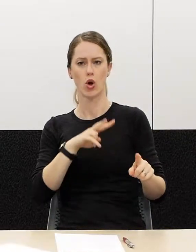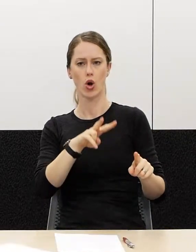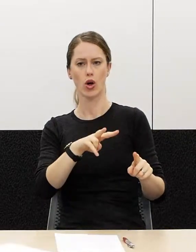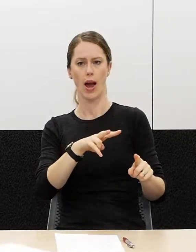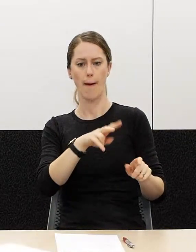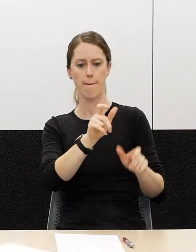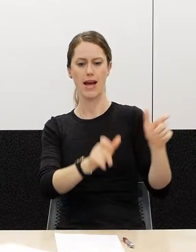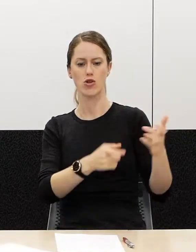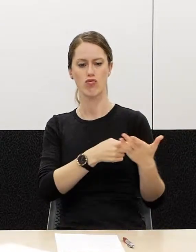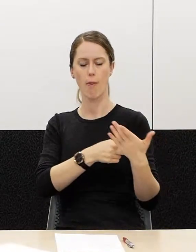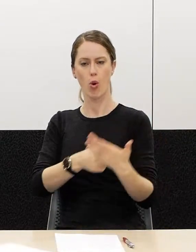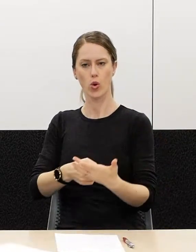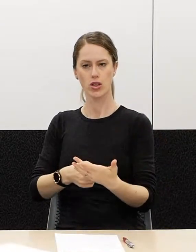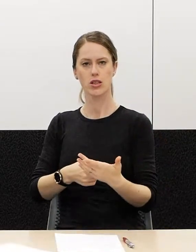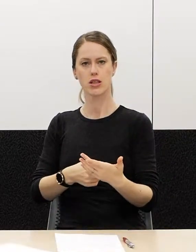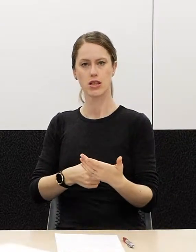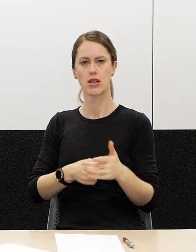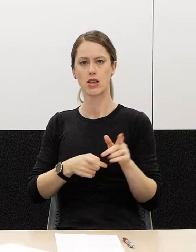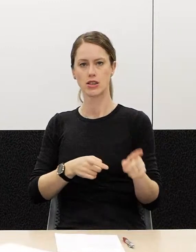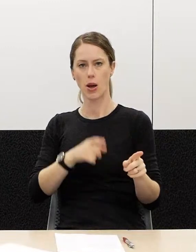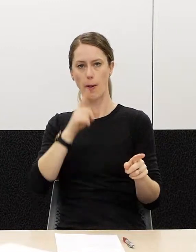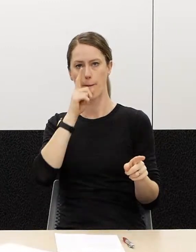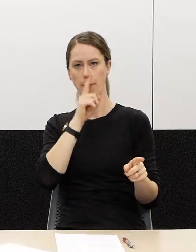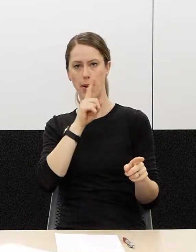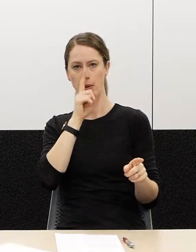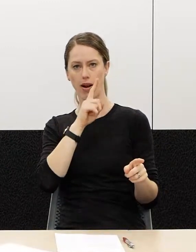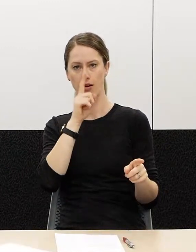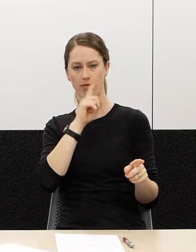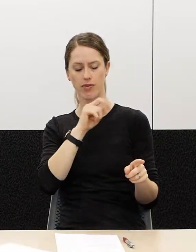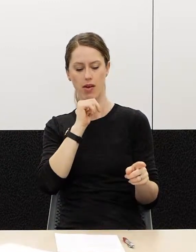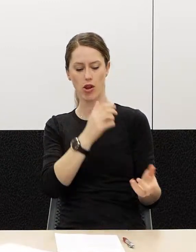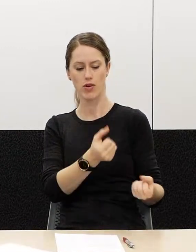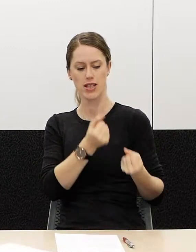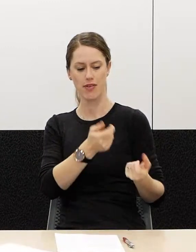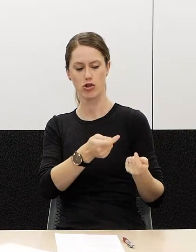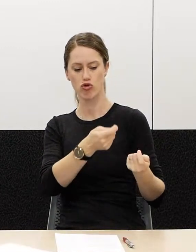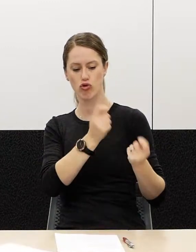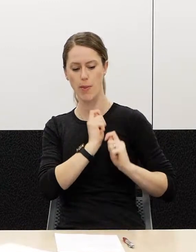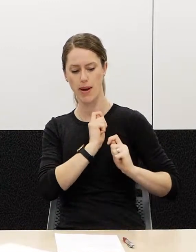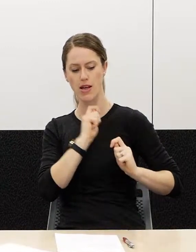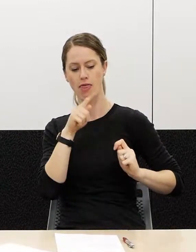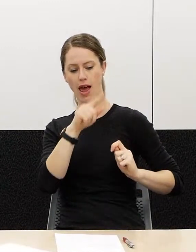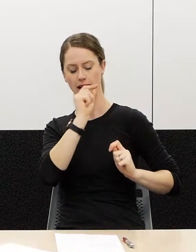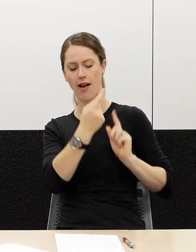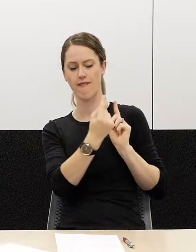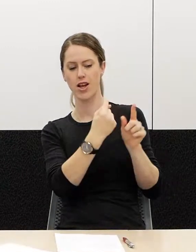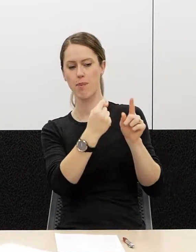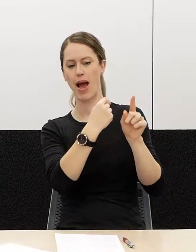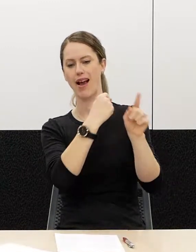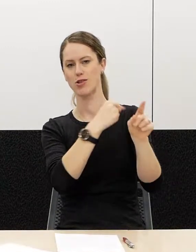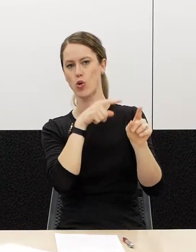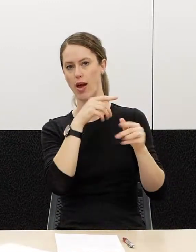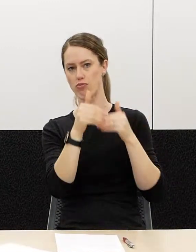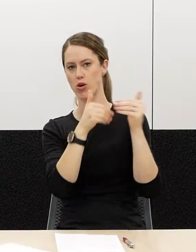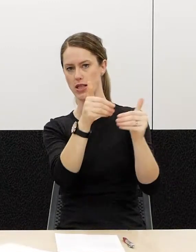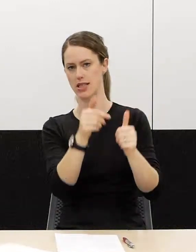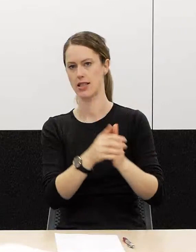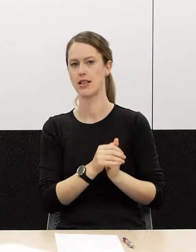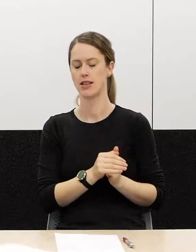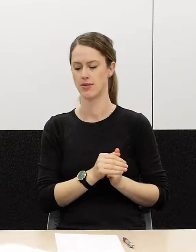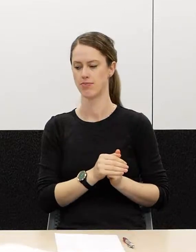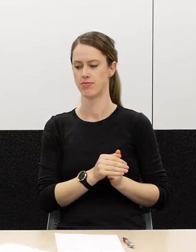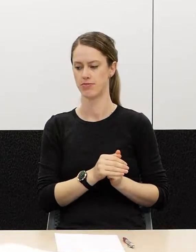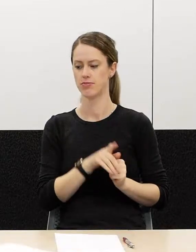patient-reported measures, so giving people who are receiving treatment the opportunity to actually feed into a process. So I think that's